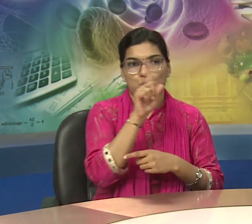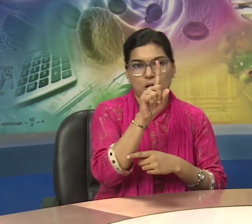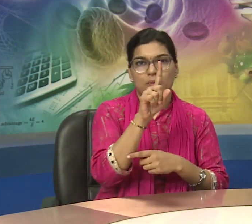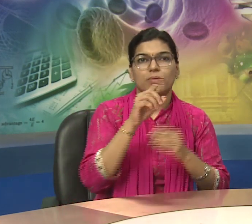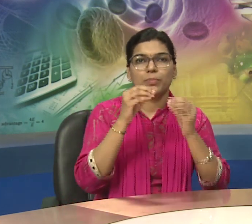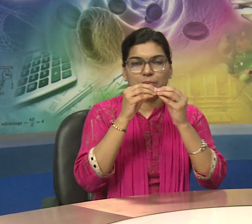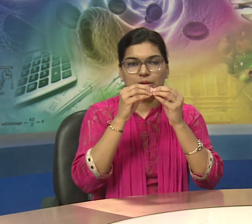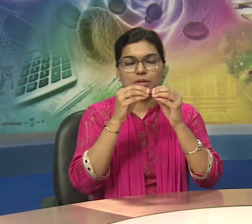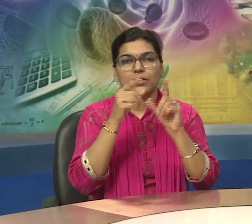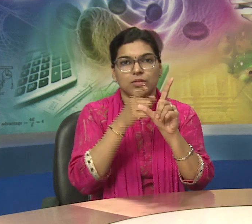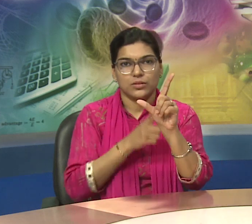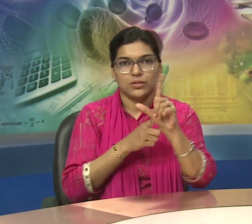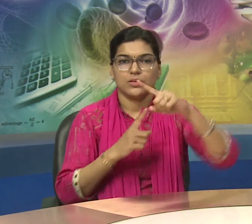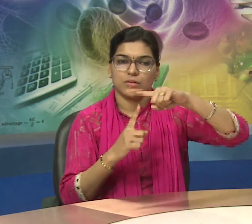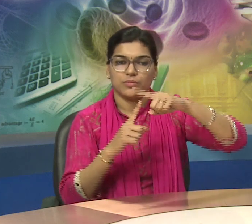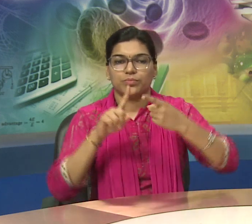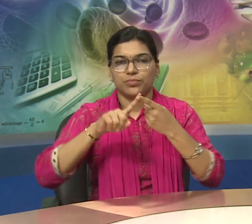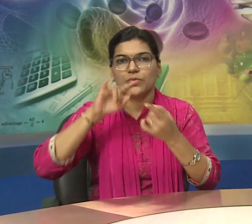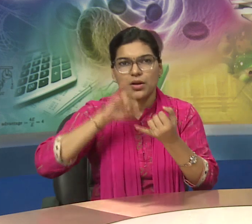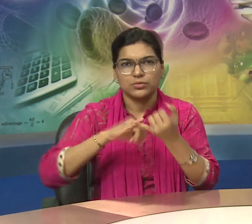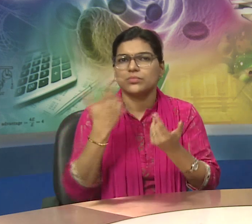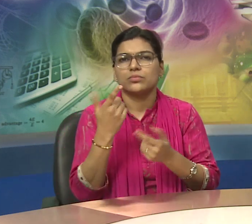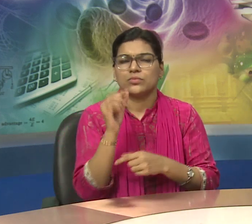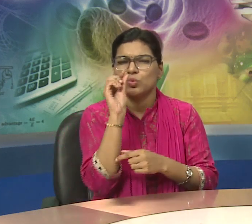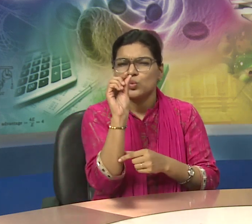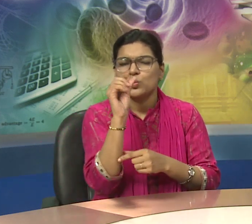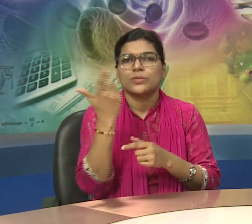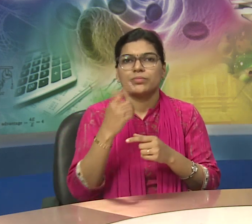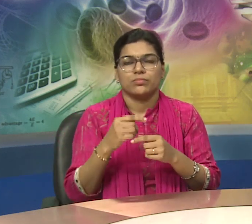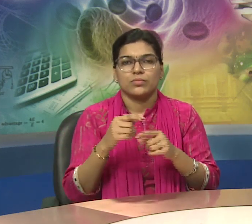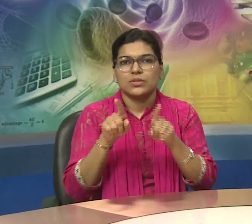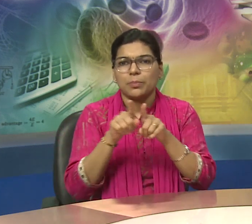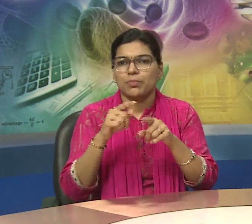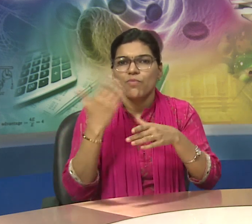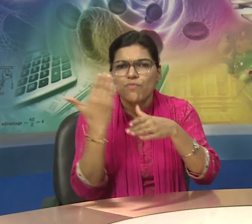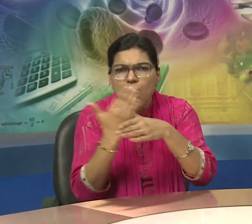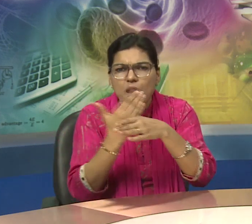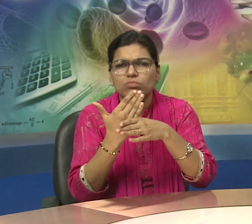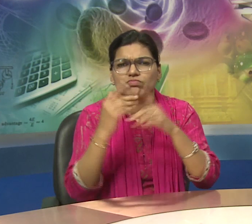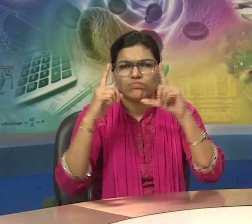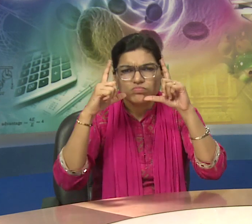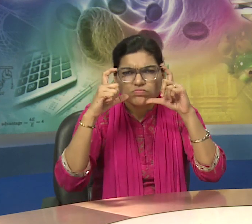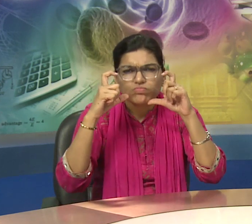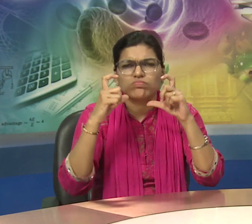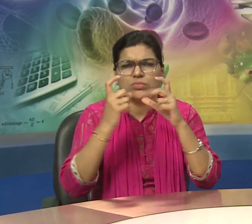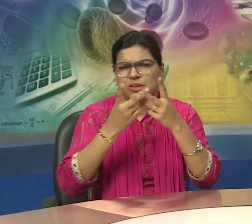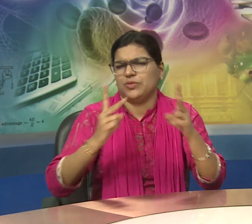is explaining the units. Whenever we are storing our